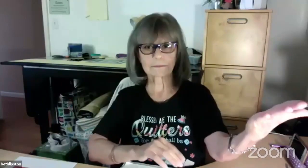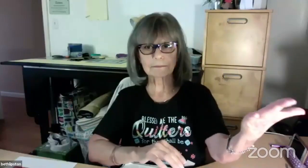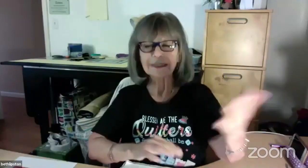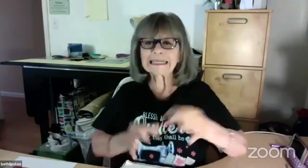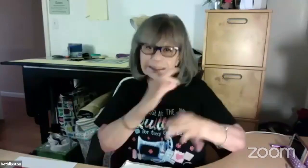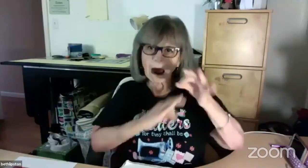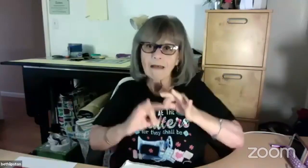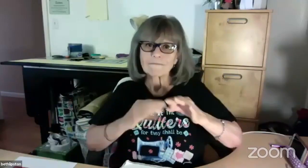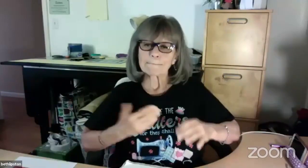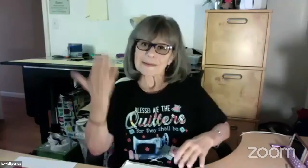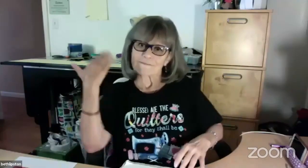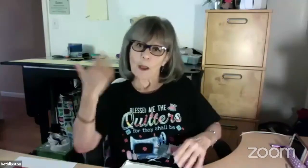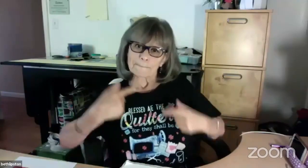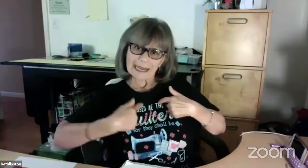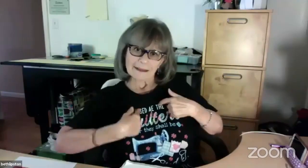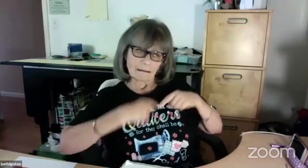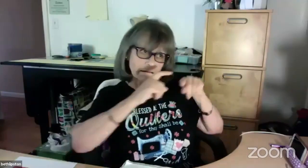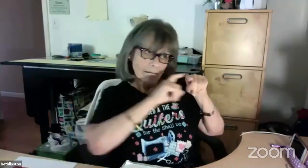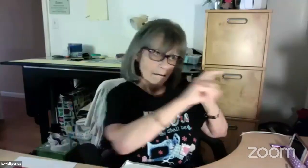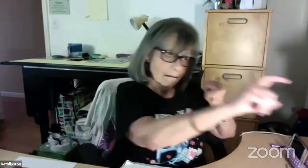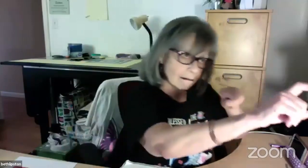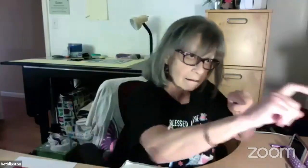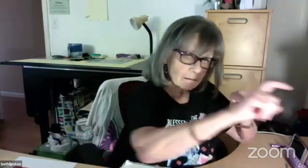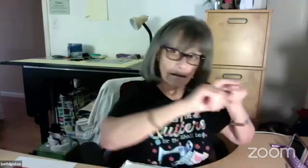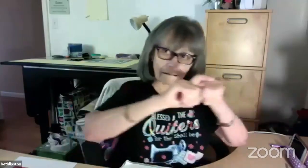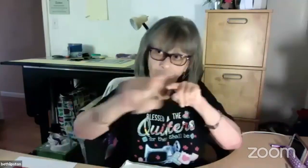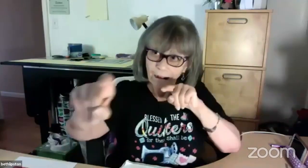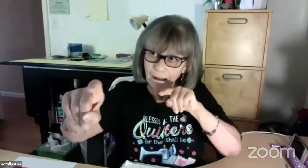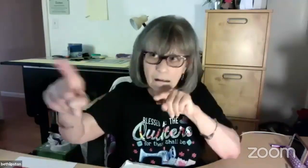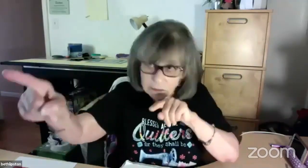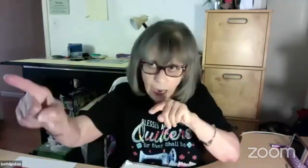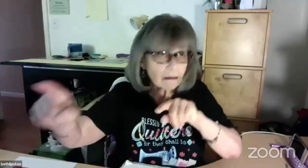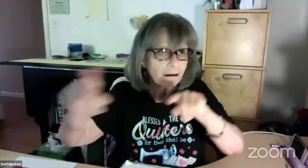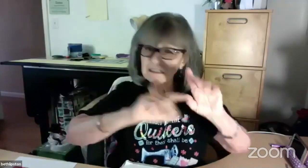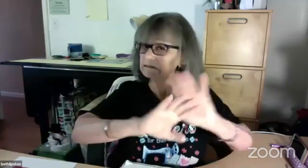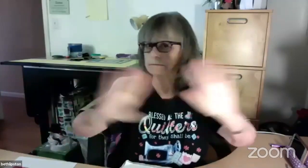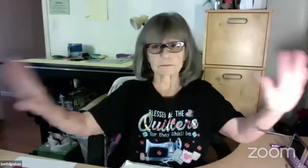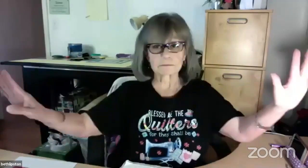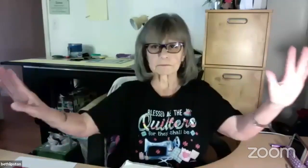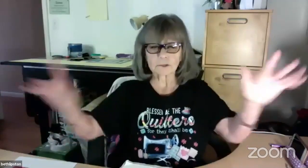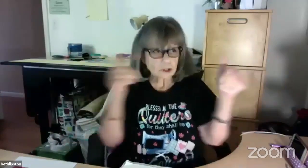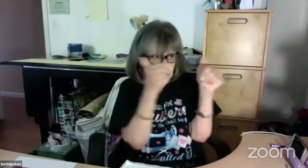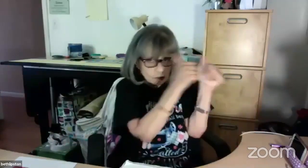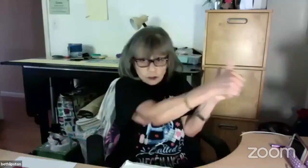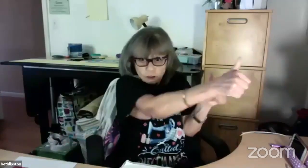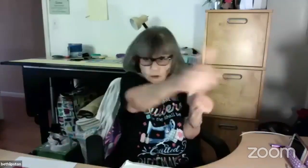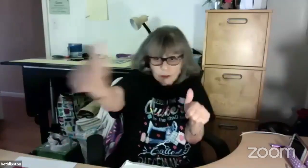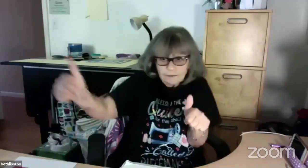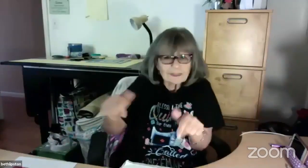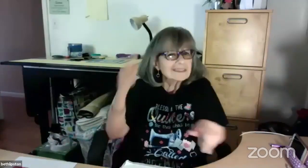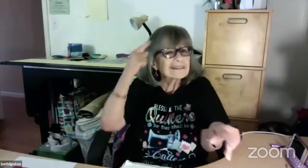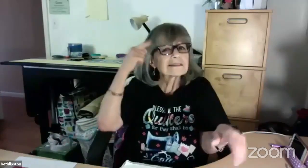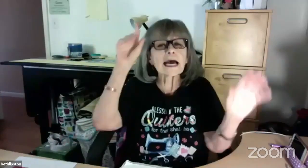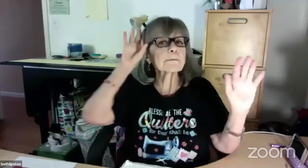that individuals can reach out to Susan, as opposed to us calling individuals one by